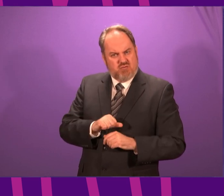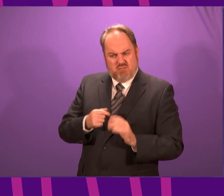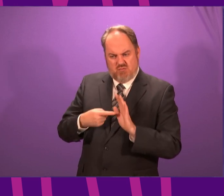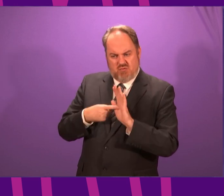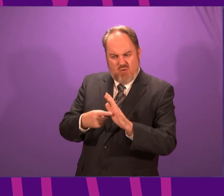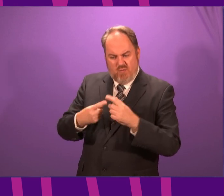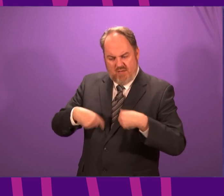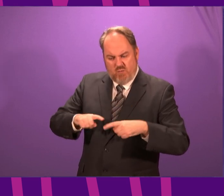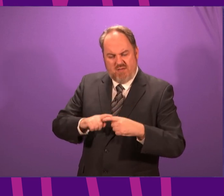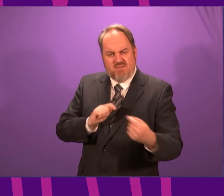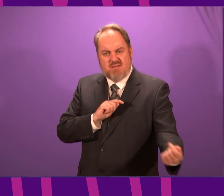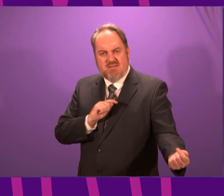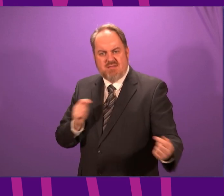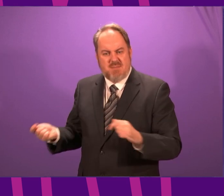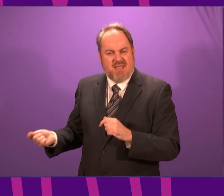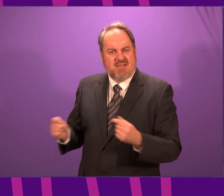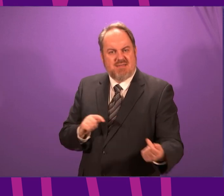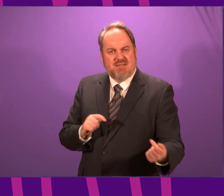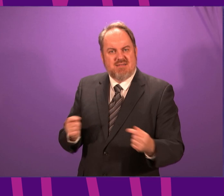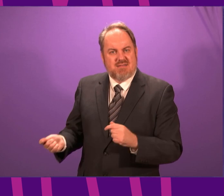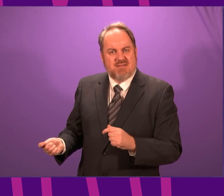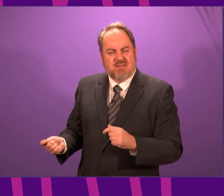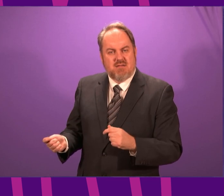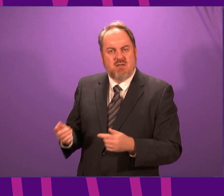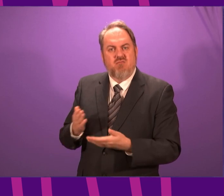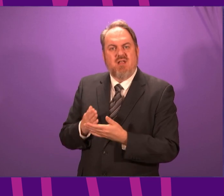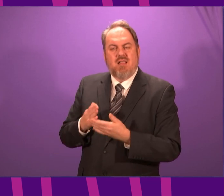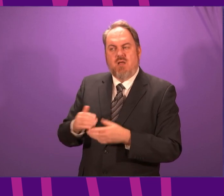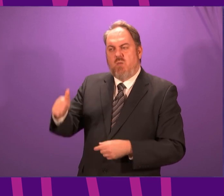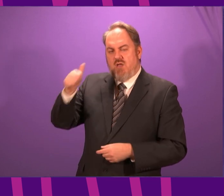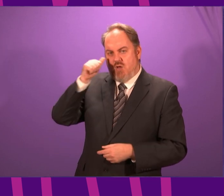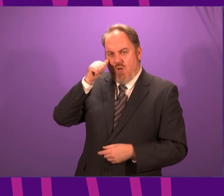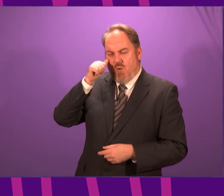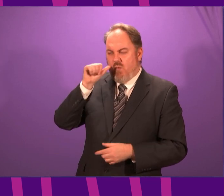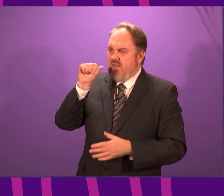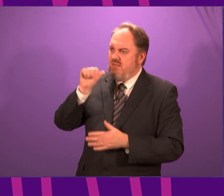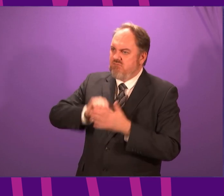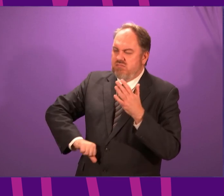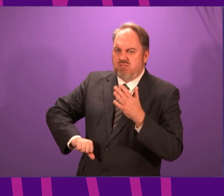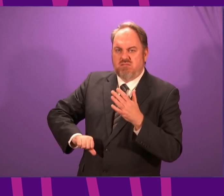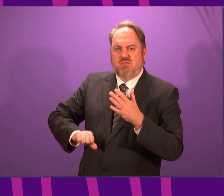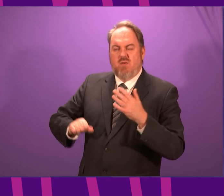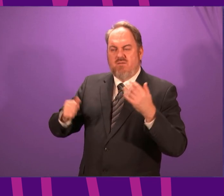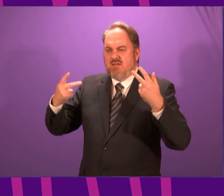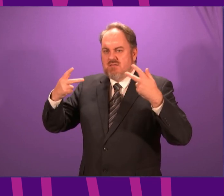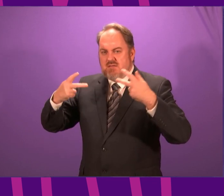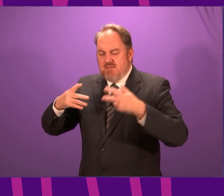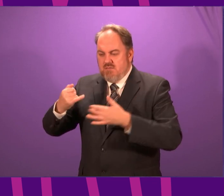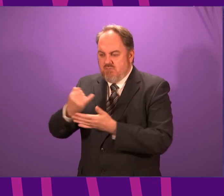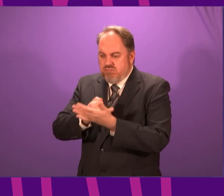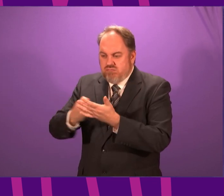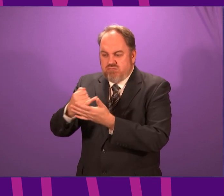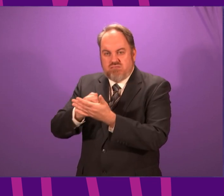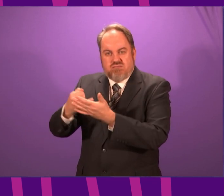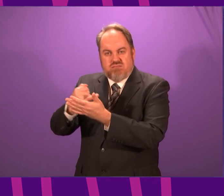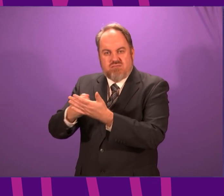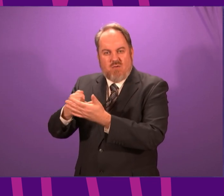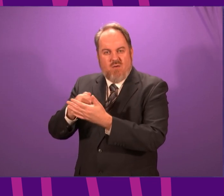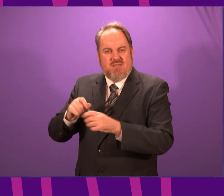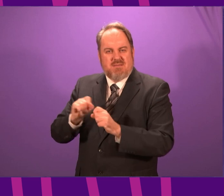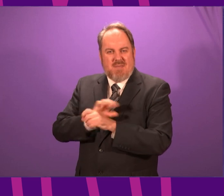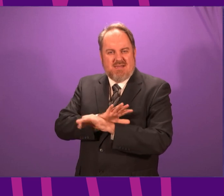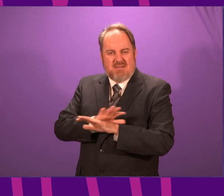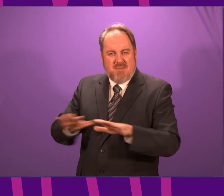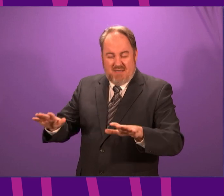reflect. We have always said that the gloom of this pandemic must be illuminated by the light of scientific